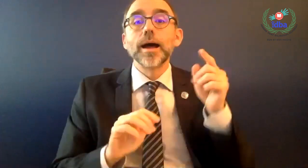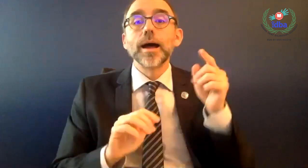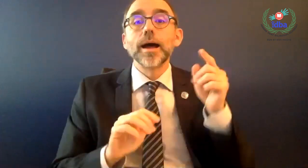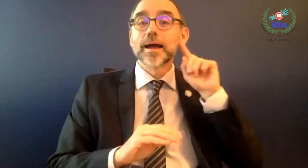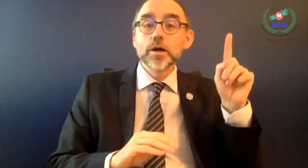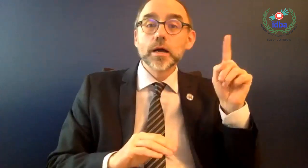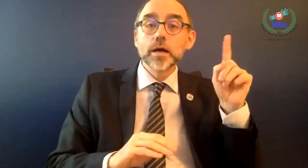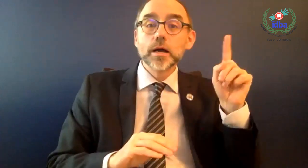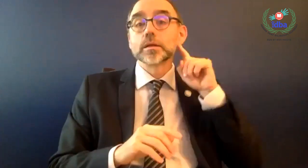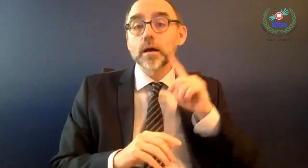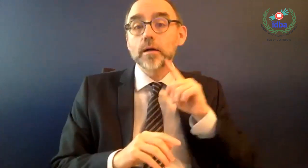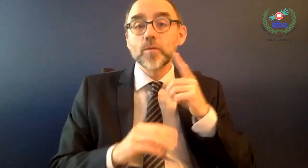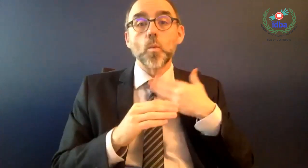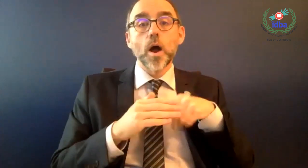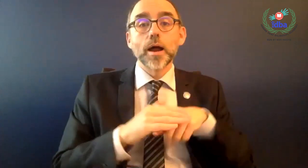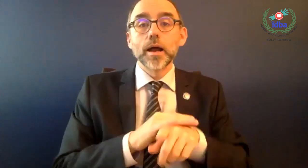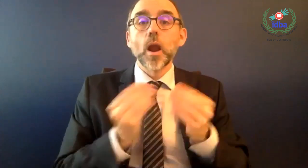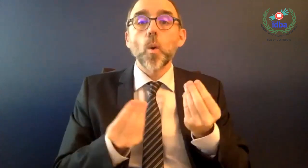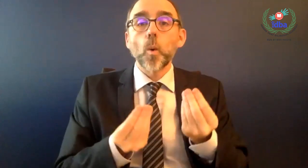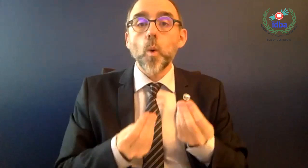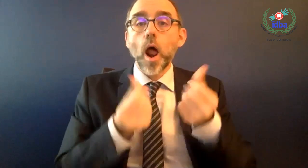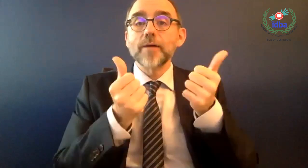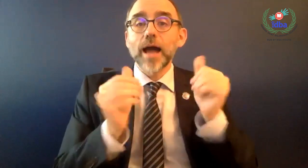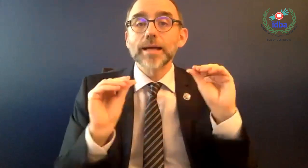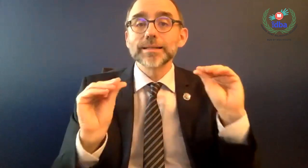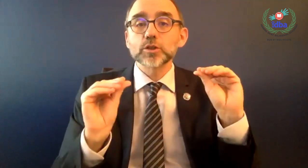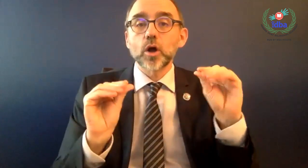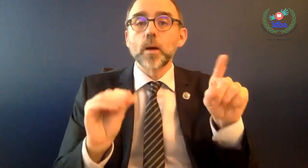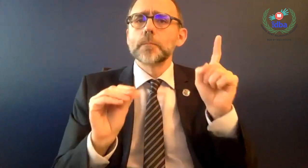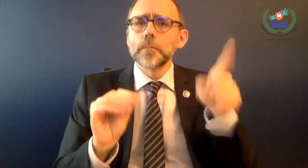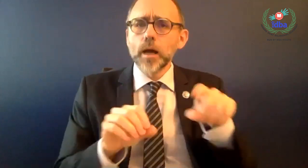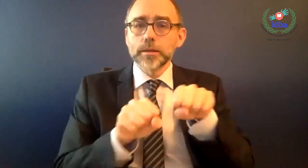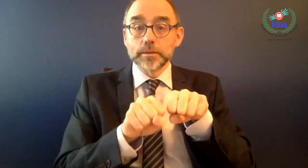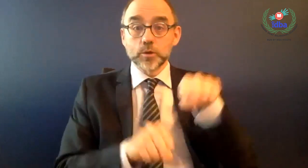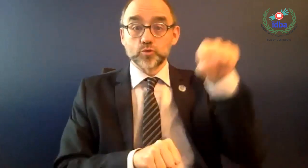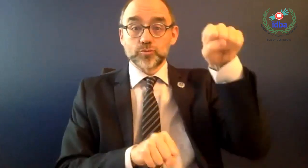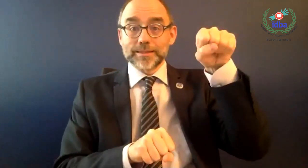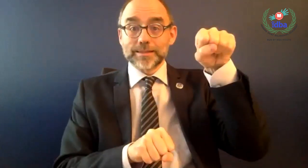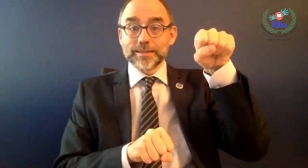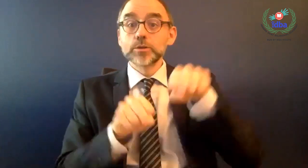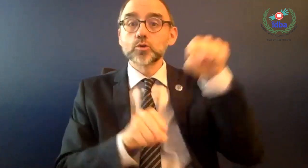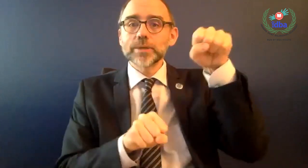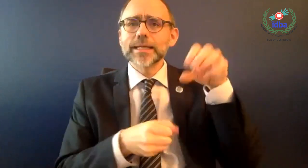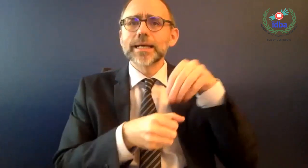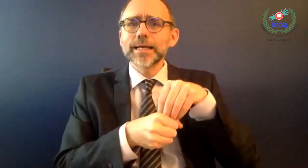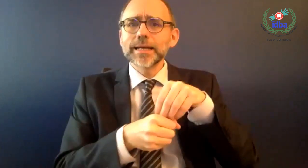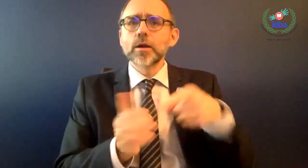And also in university, there are different programs where deaf person wants to get